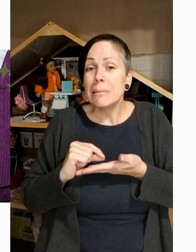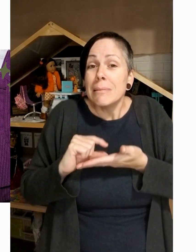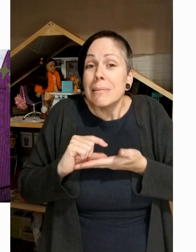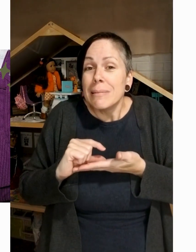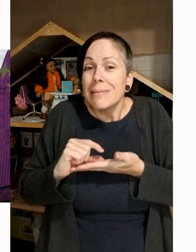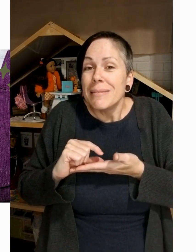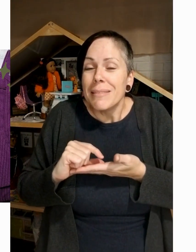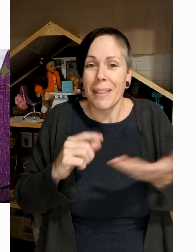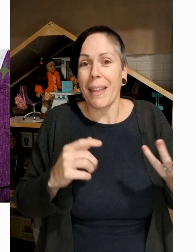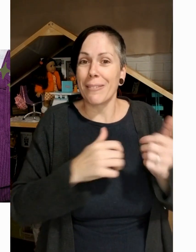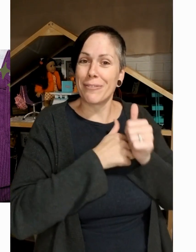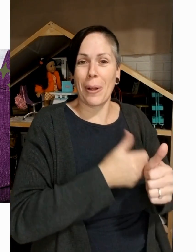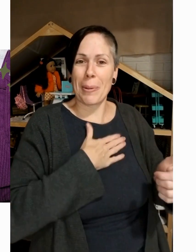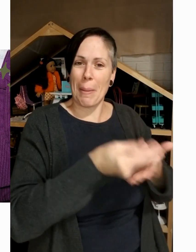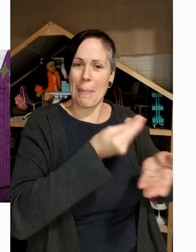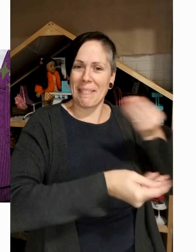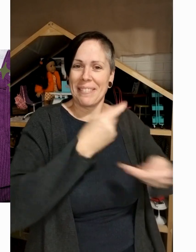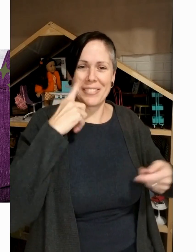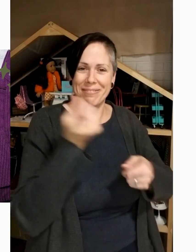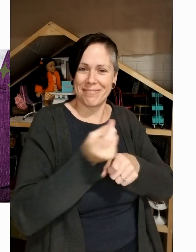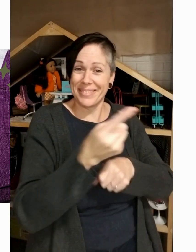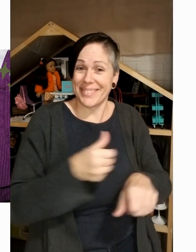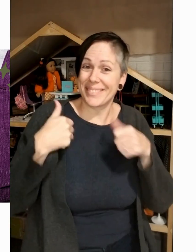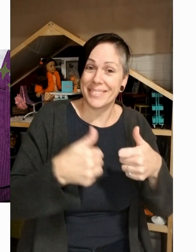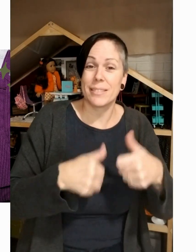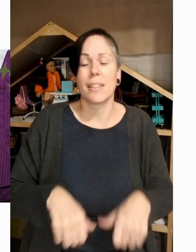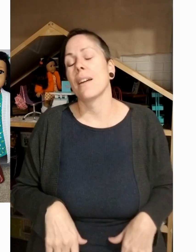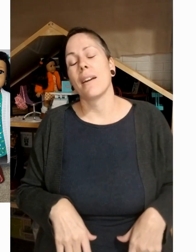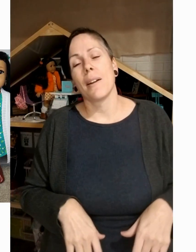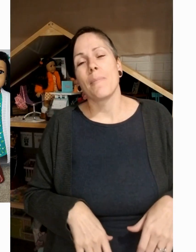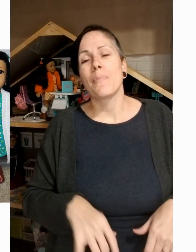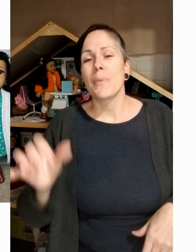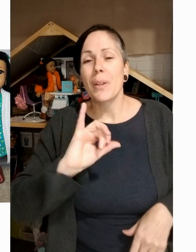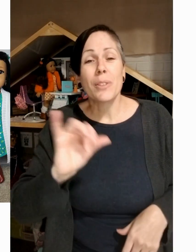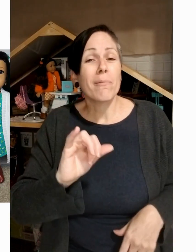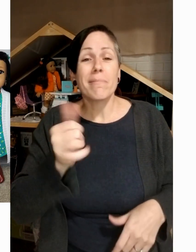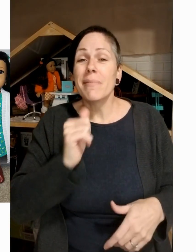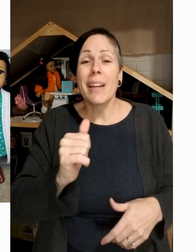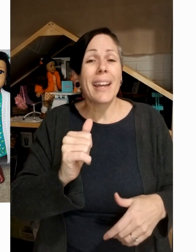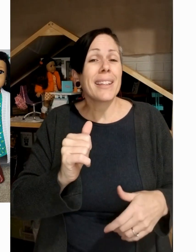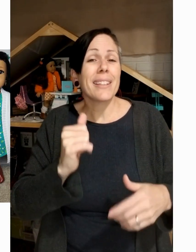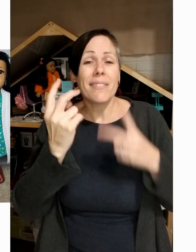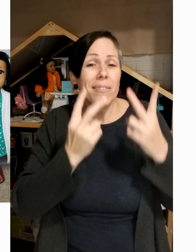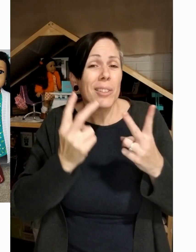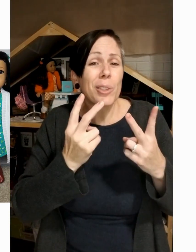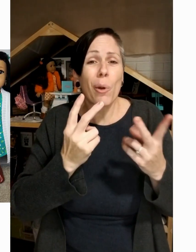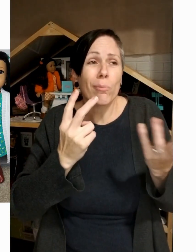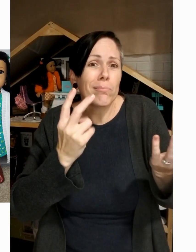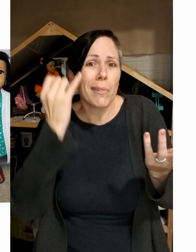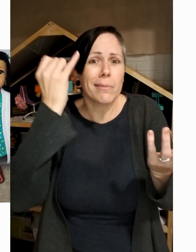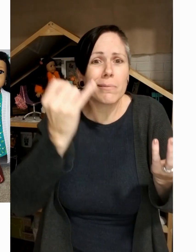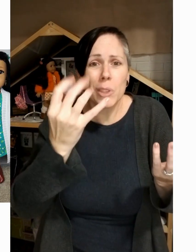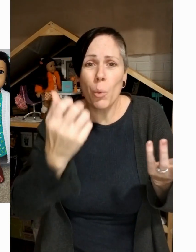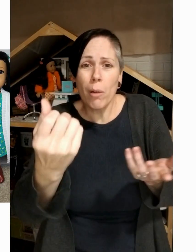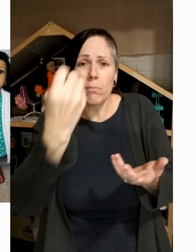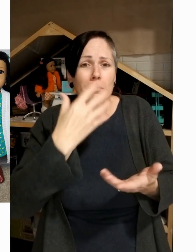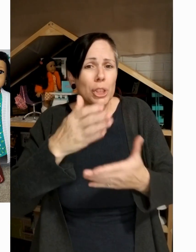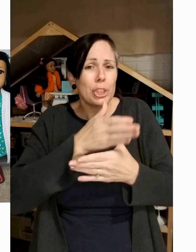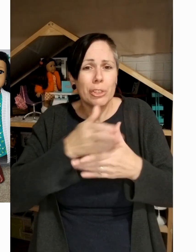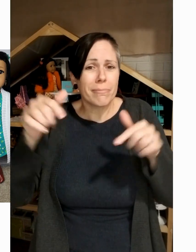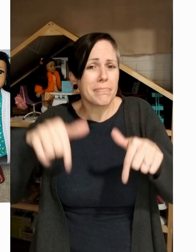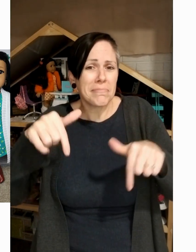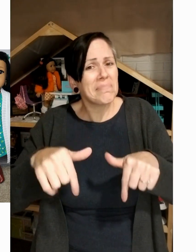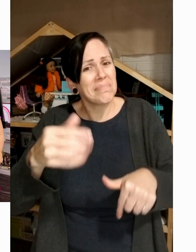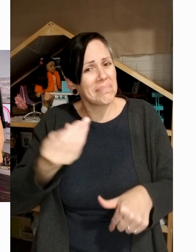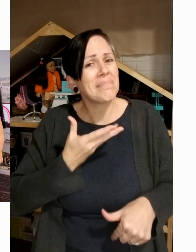by, getting me a few more pennies in terms of Google AdSense. And let me know if you have any video ideas that you'd like